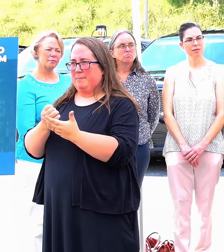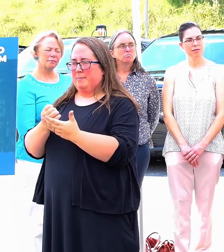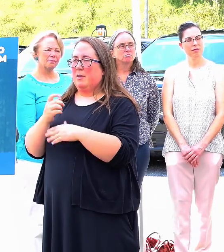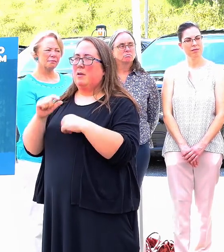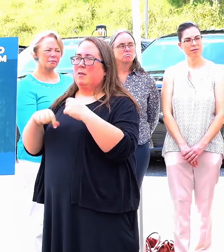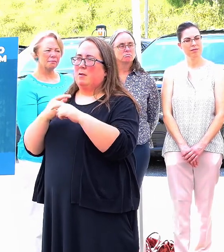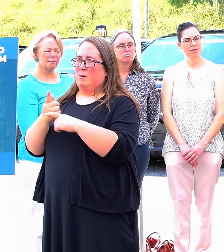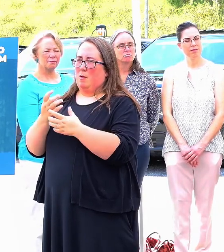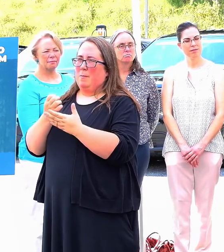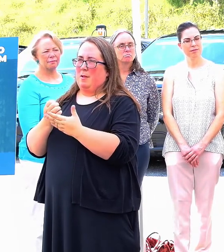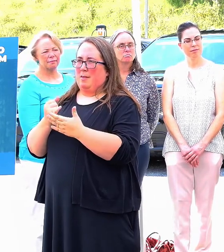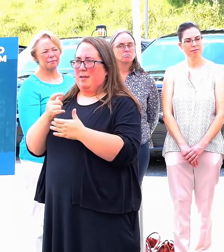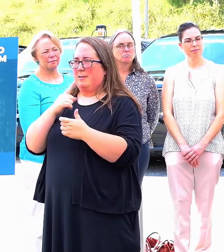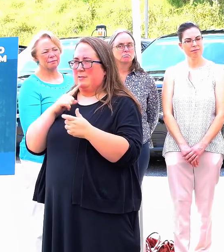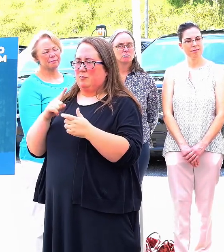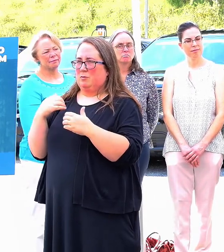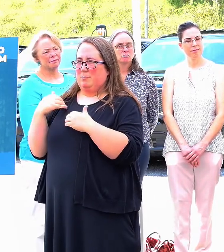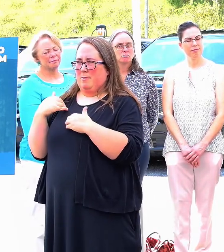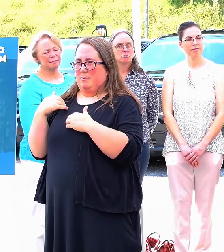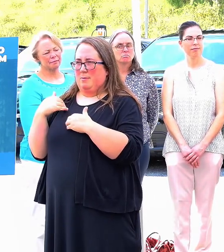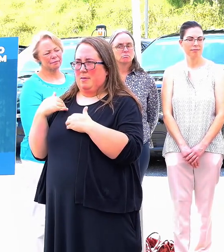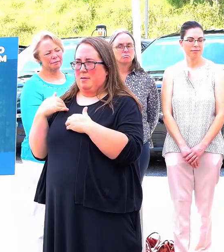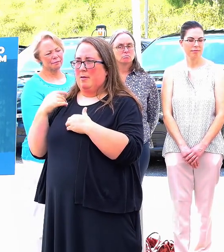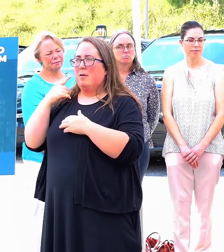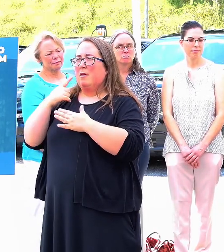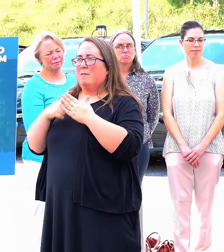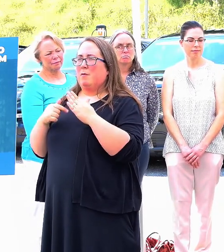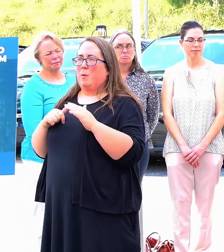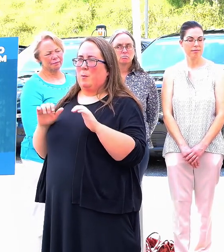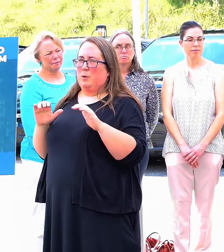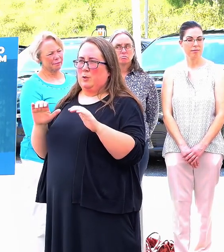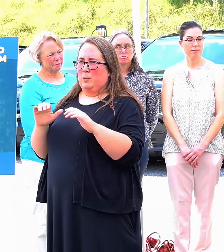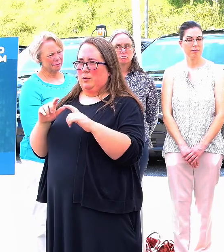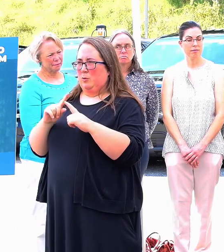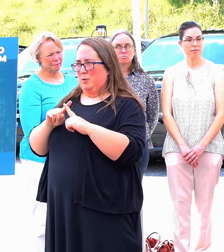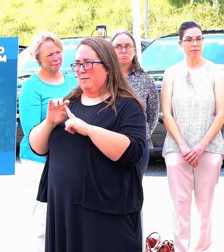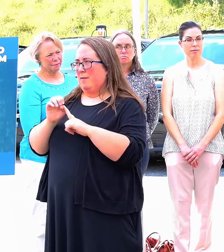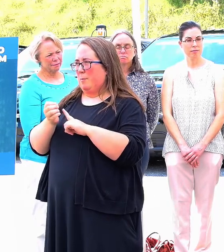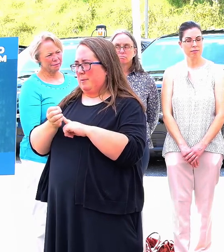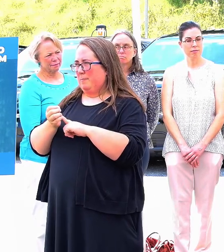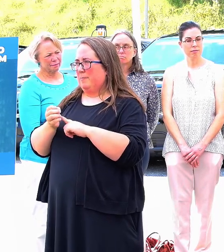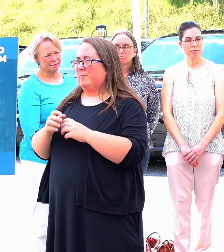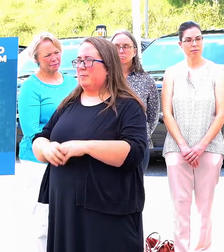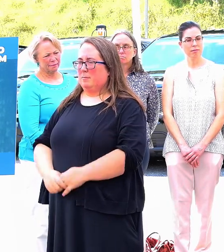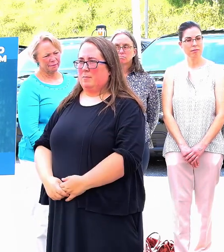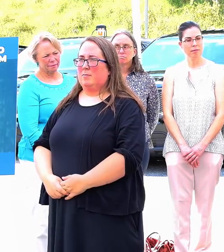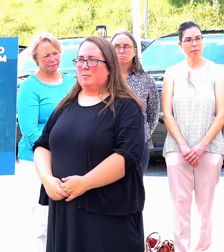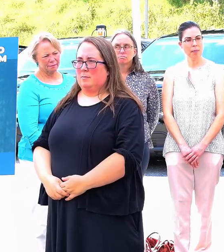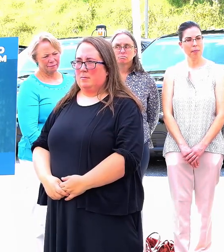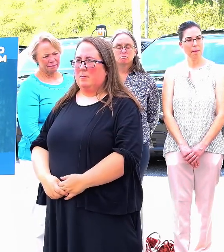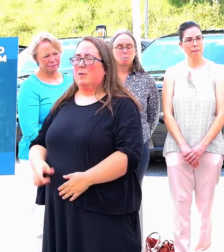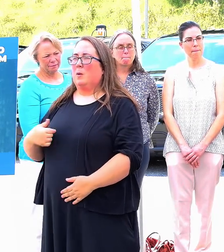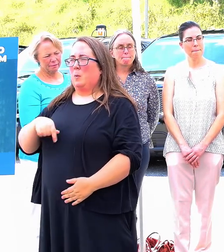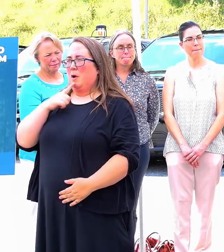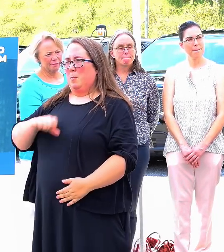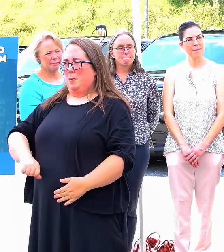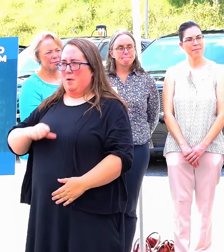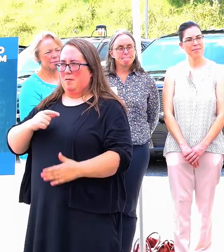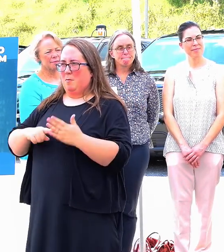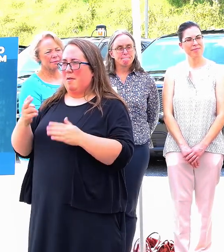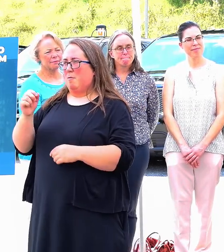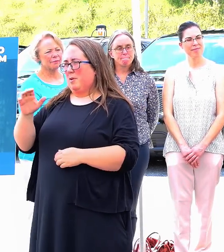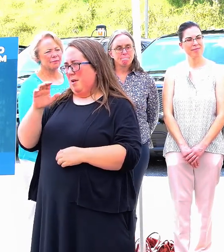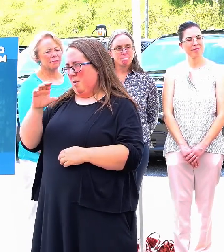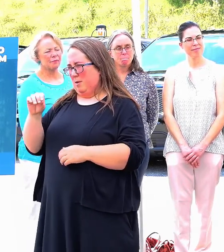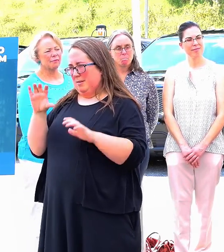global economy that's responsible for what we're doing to our environment. So we are very proud of what Howard County